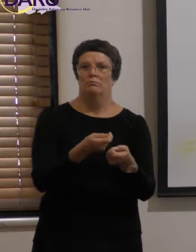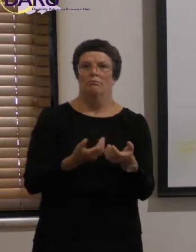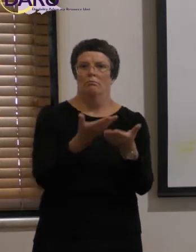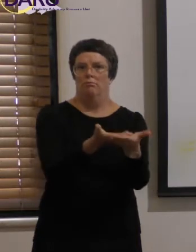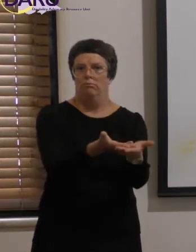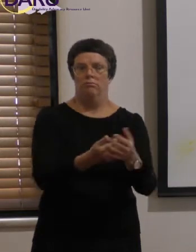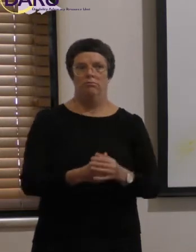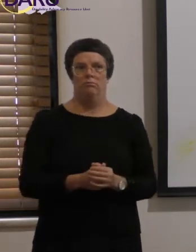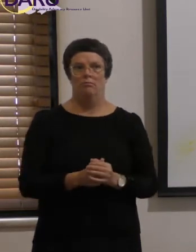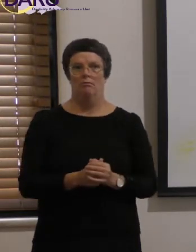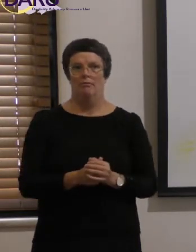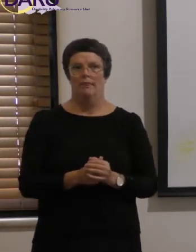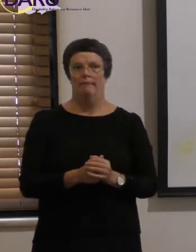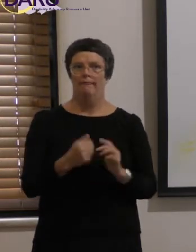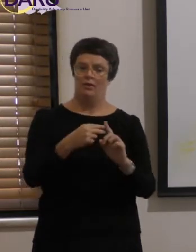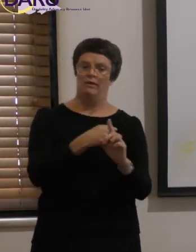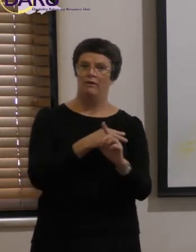by the review panel.